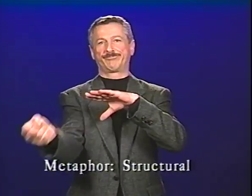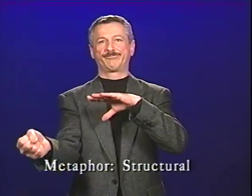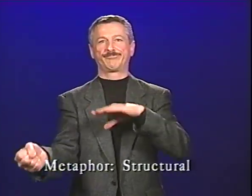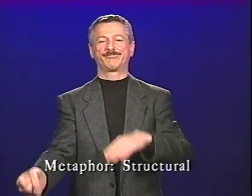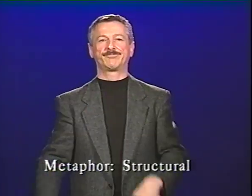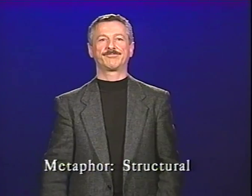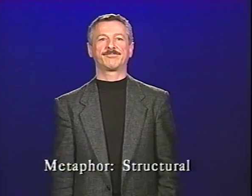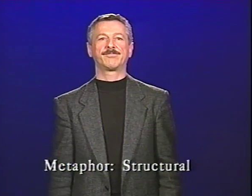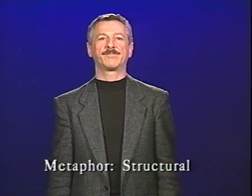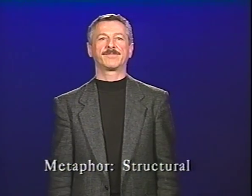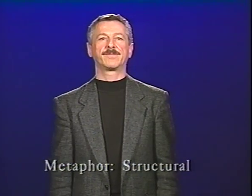Ideas, depleted.